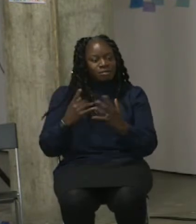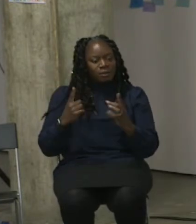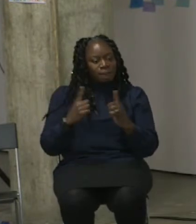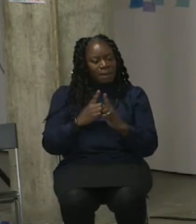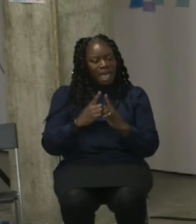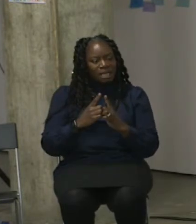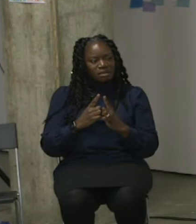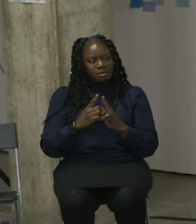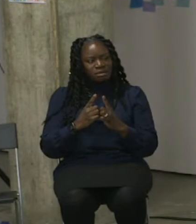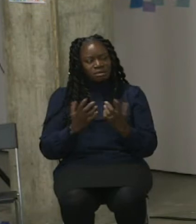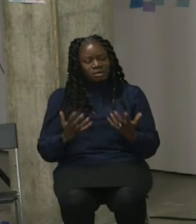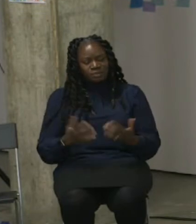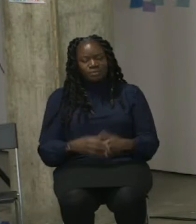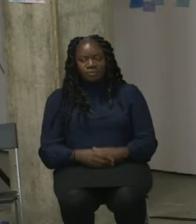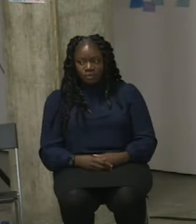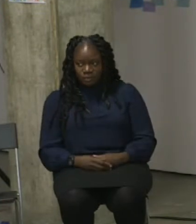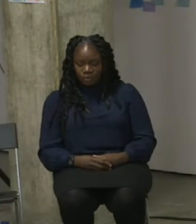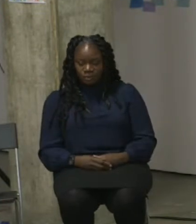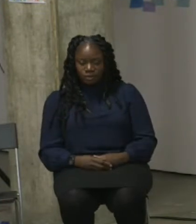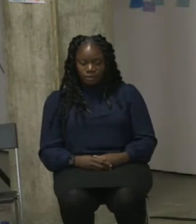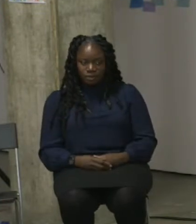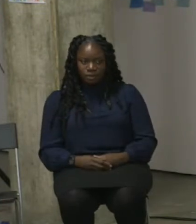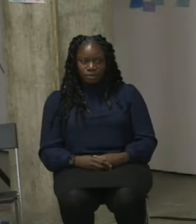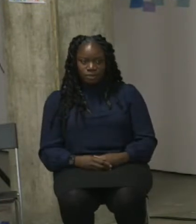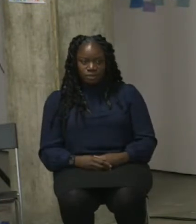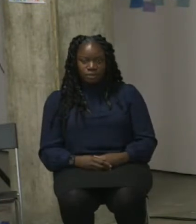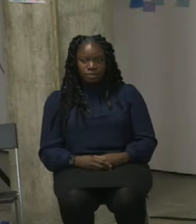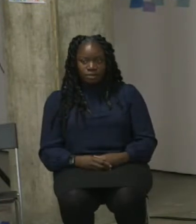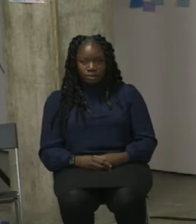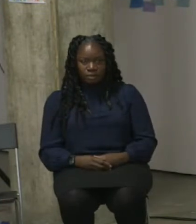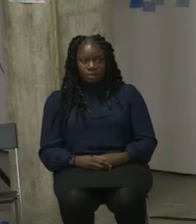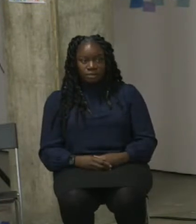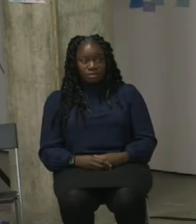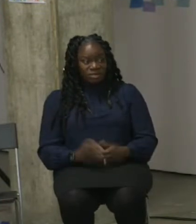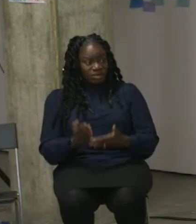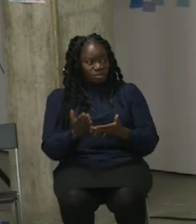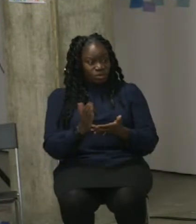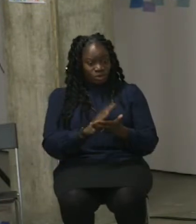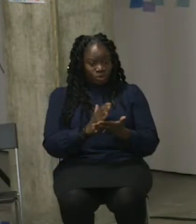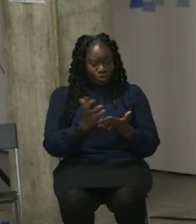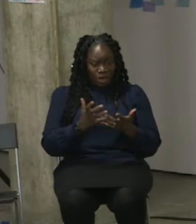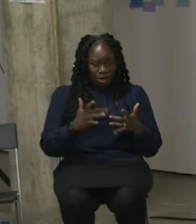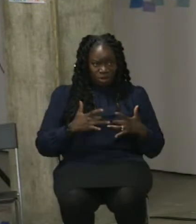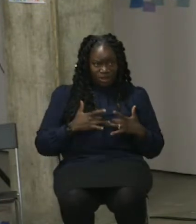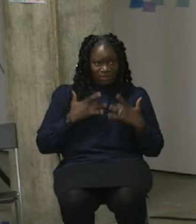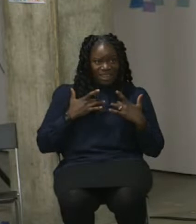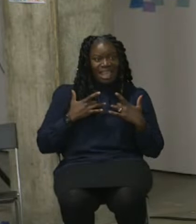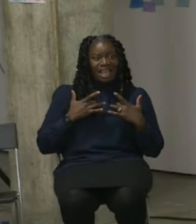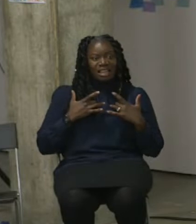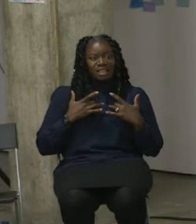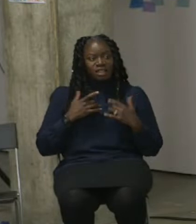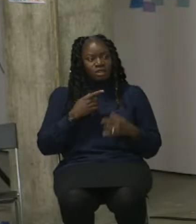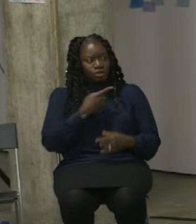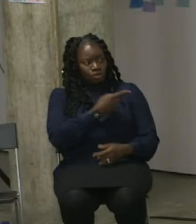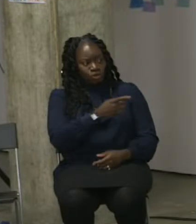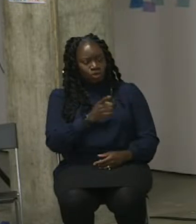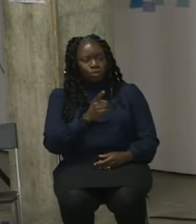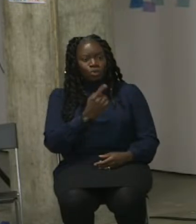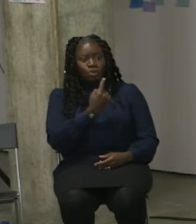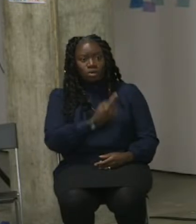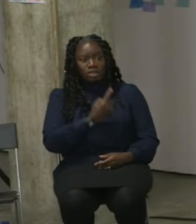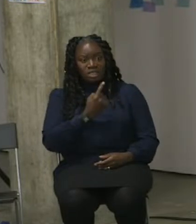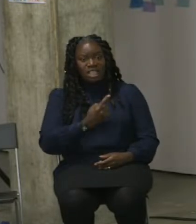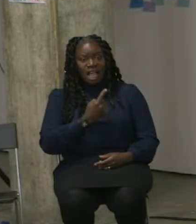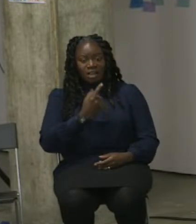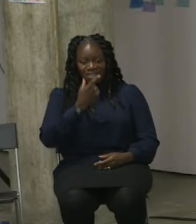Difficult thoughts about all those families. I don't know how you feel about this, that you at least have been able